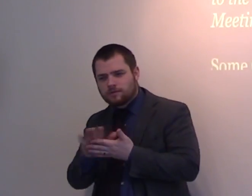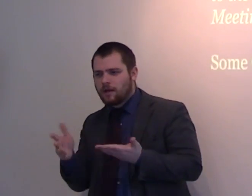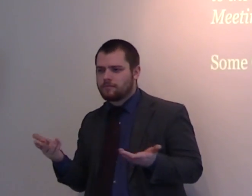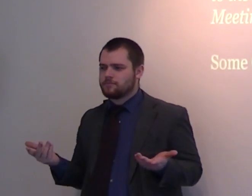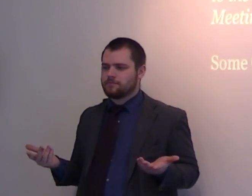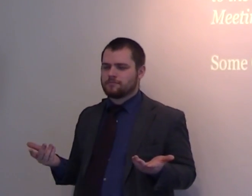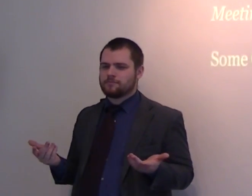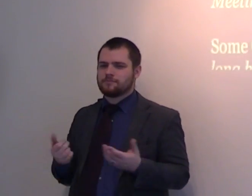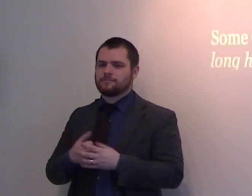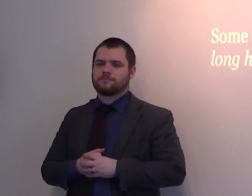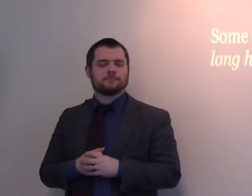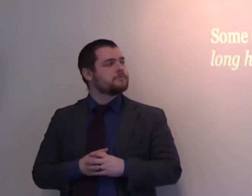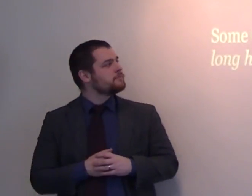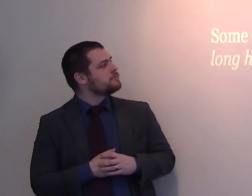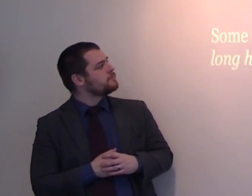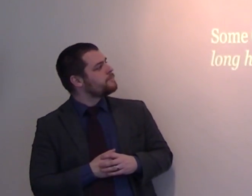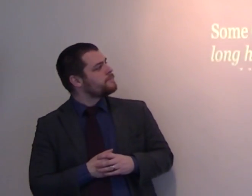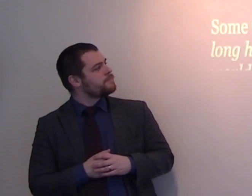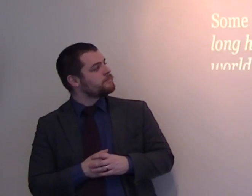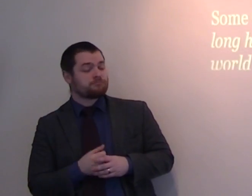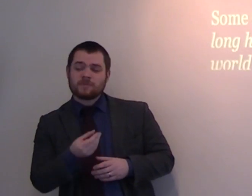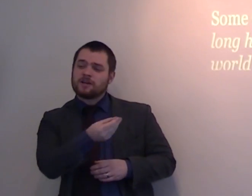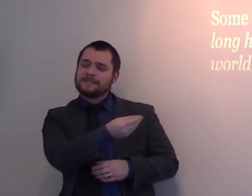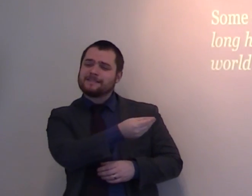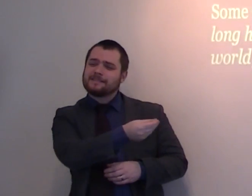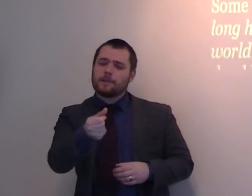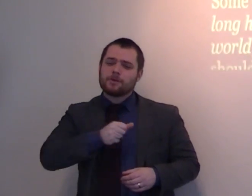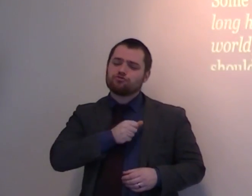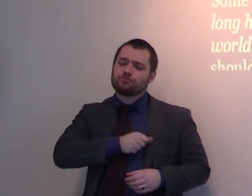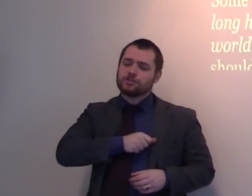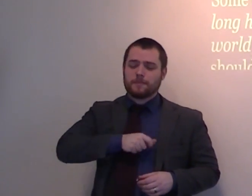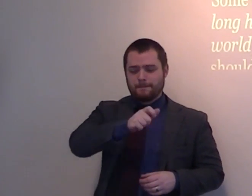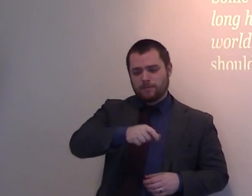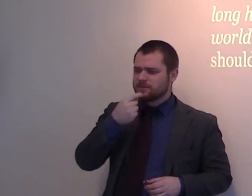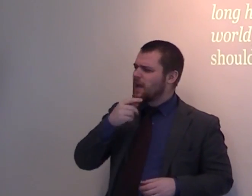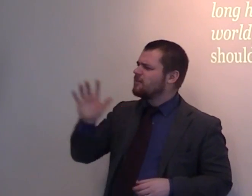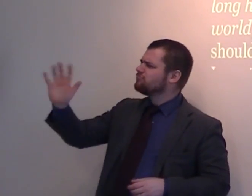End quote. Some Christian people say, "I want a long holiday.